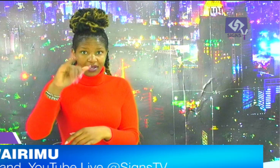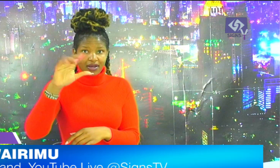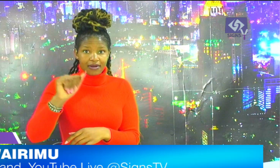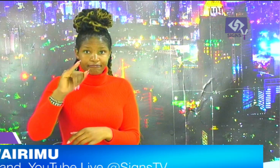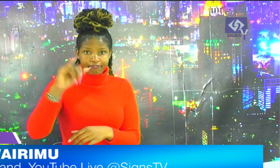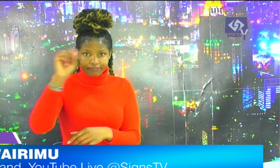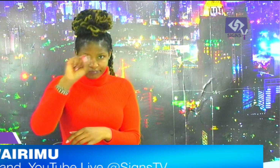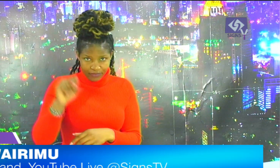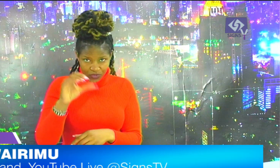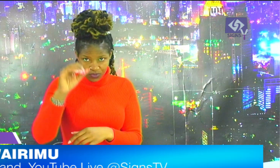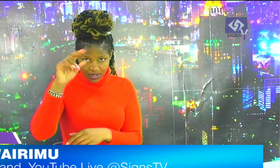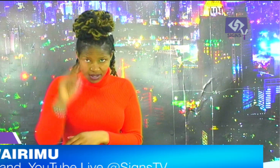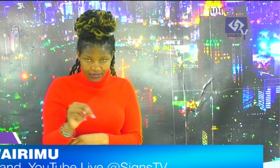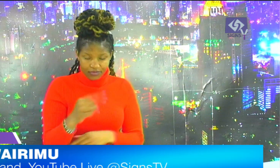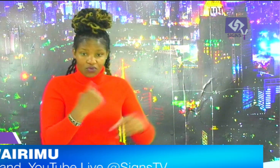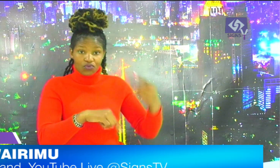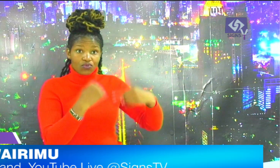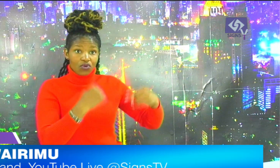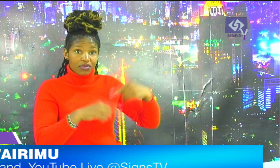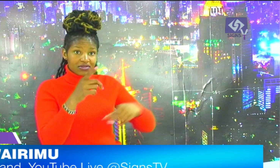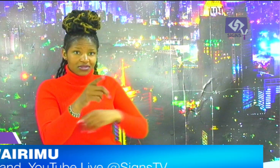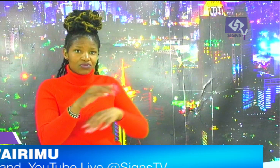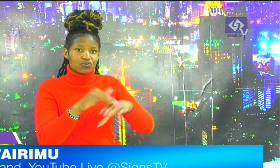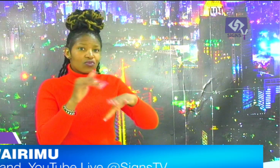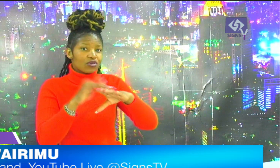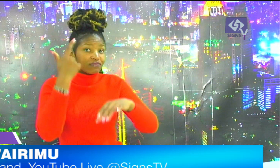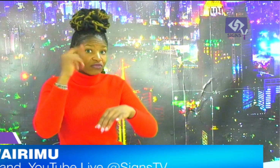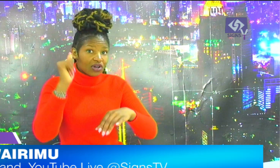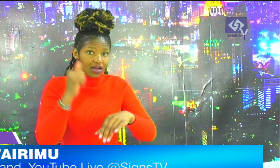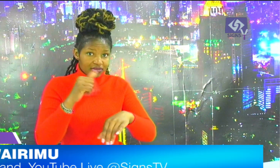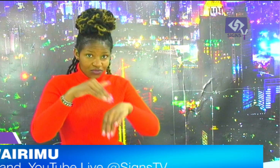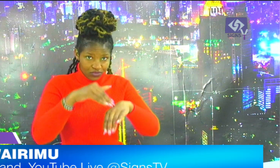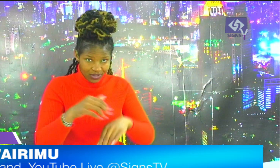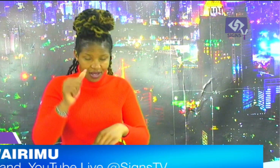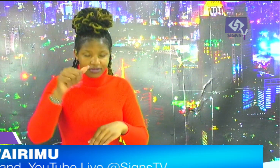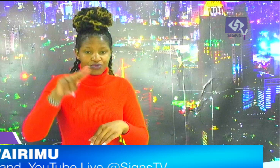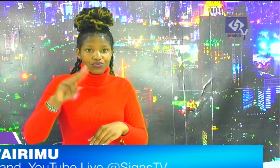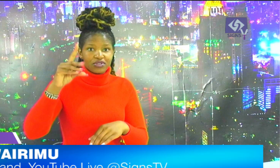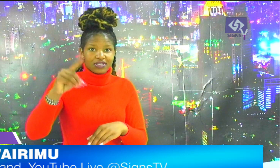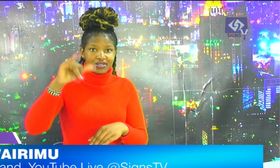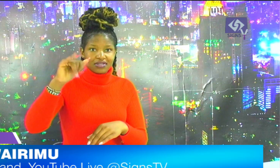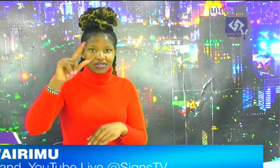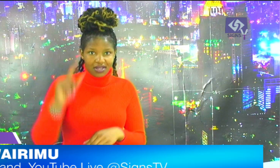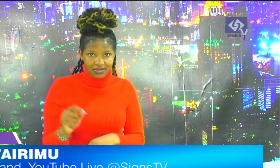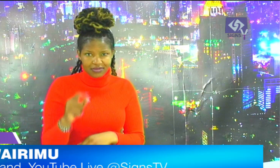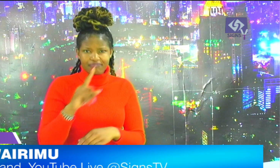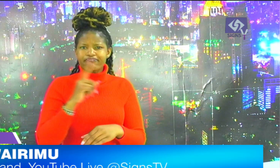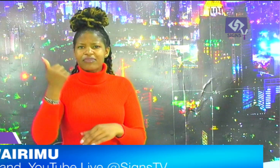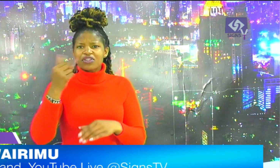The Political Parties Liaison Committee called for an audit of the